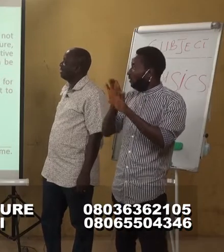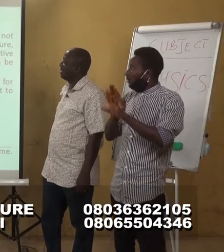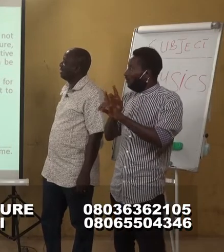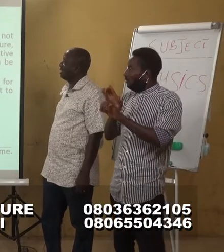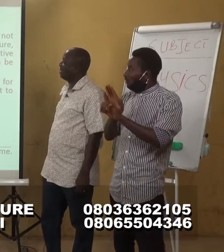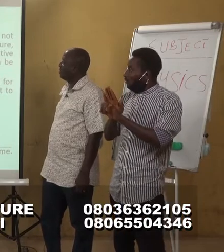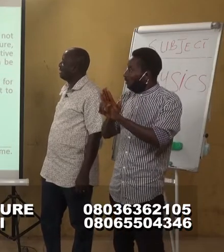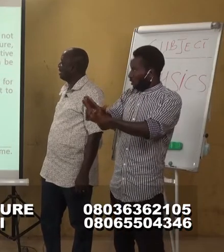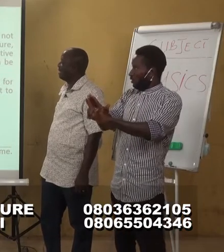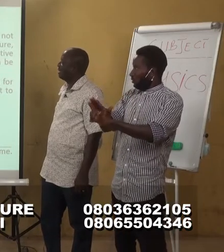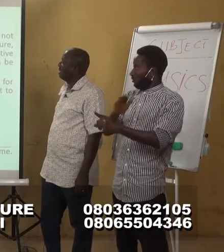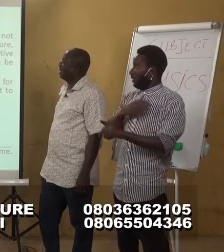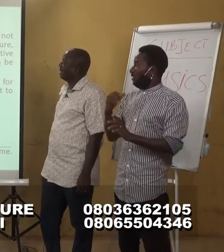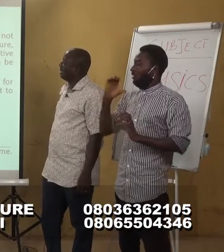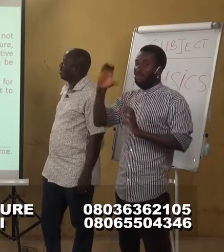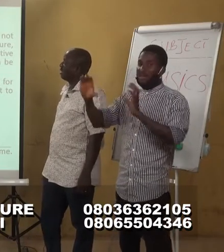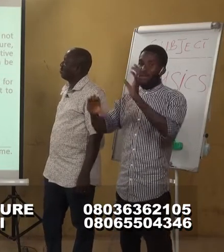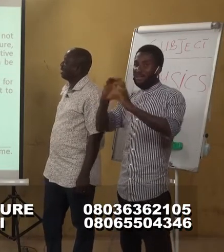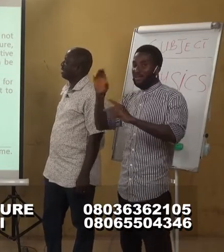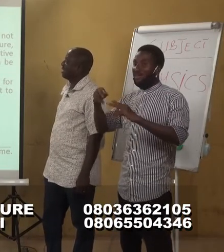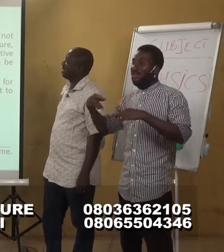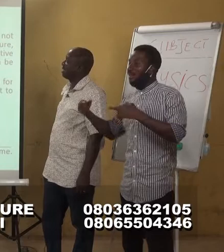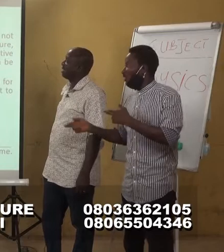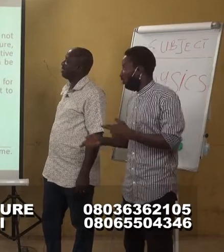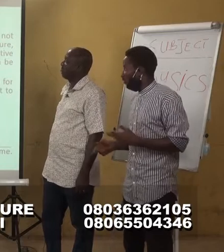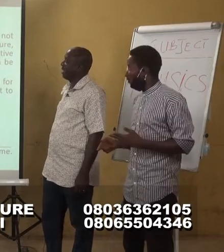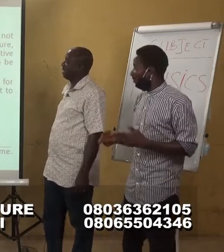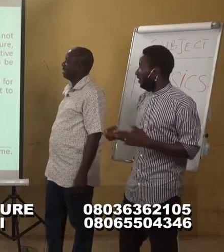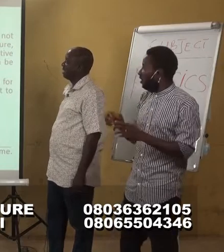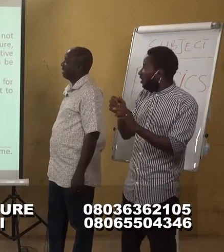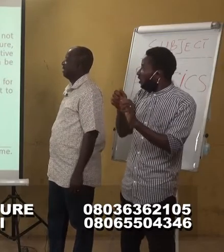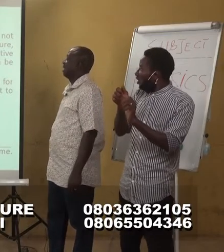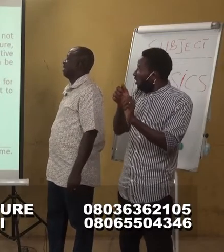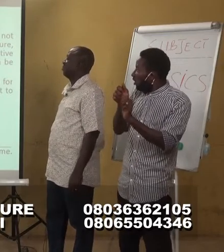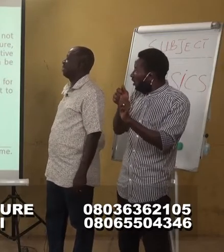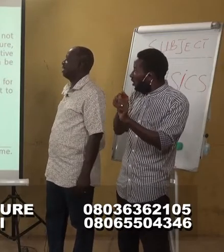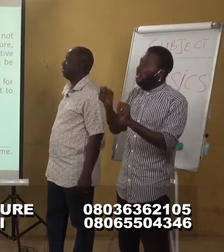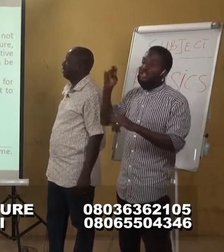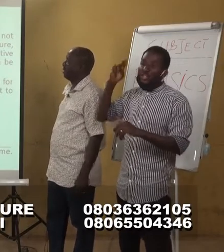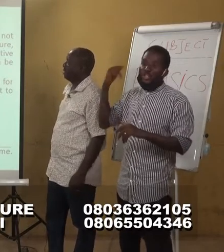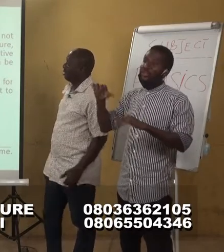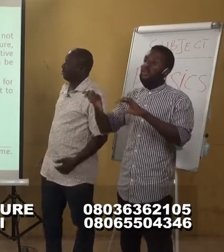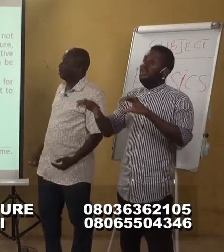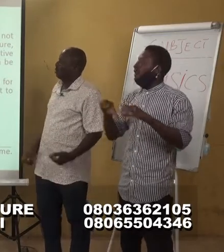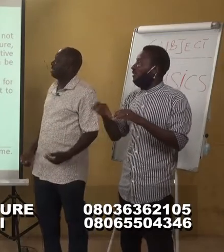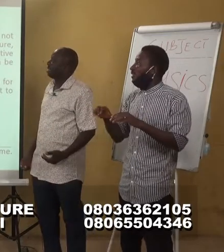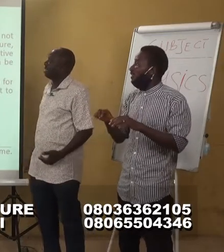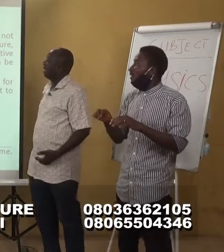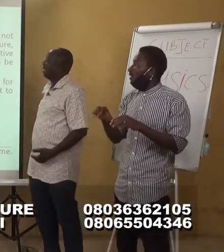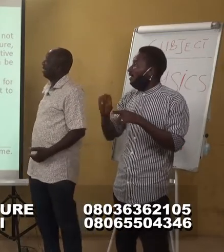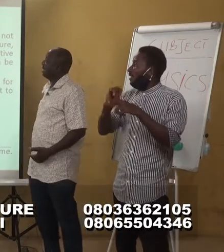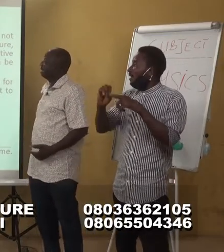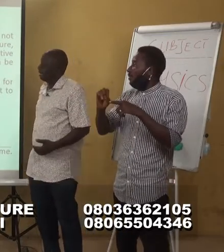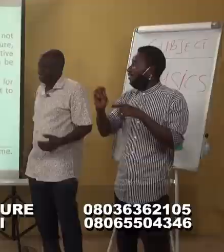definite date of decay, which can be characterized by its half-life. What we are